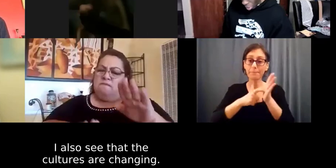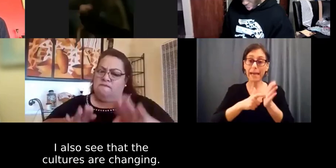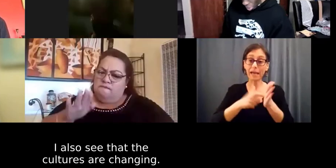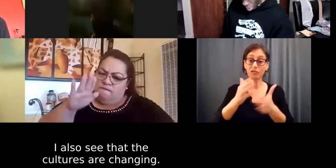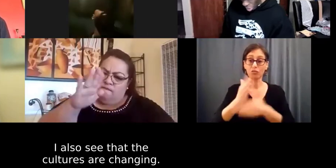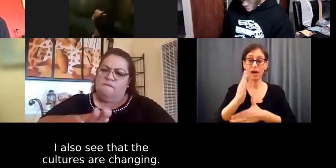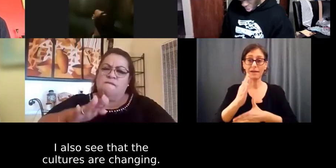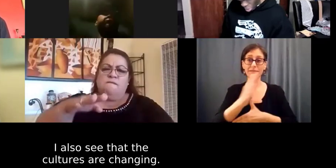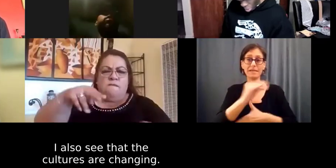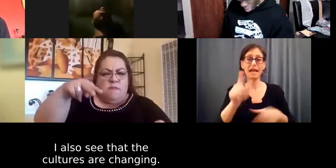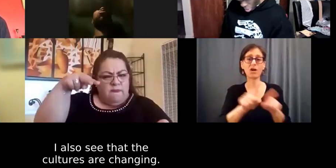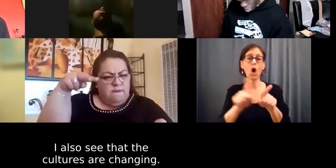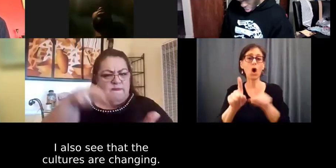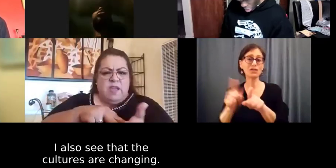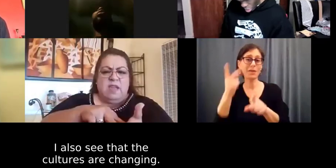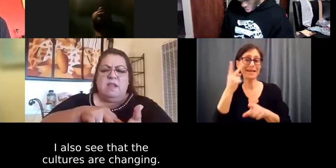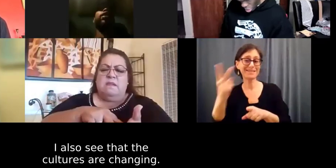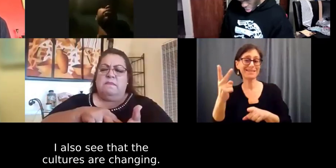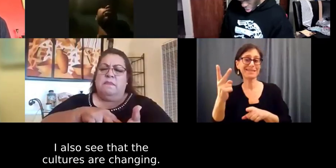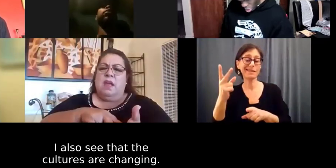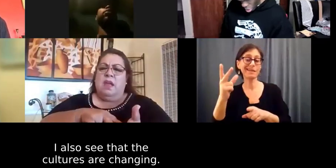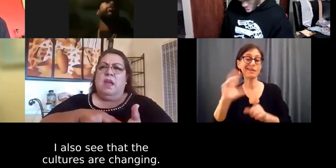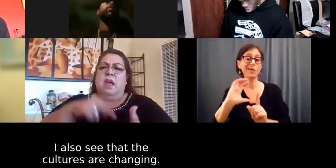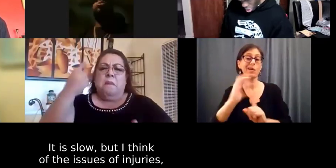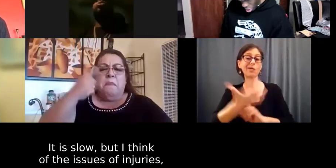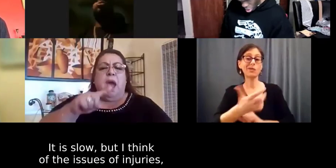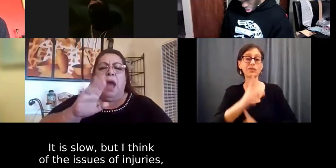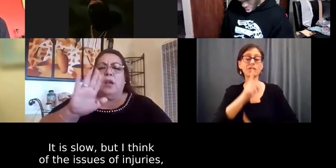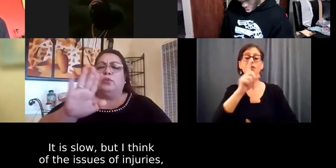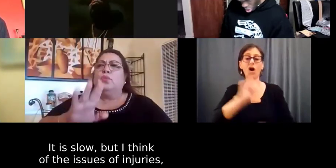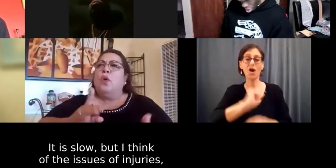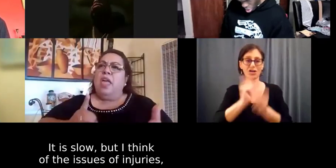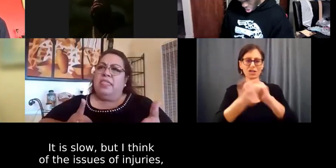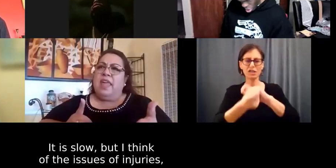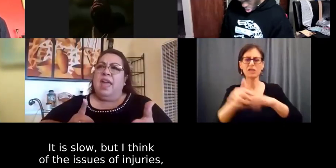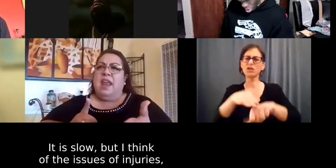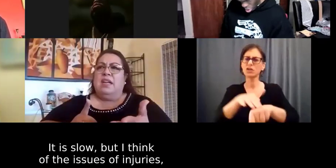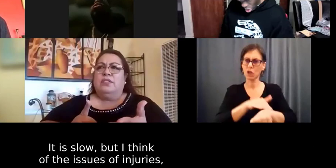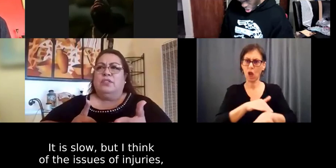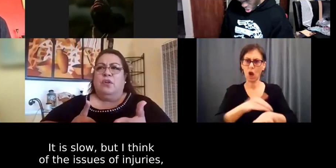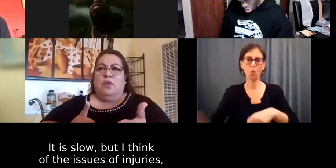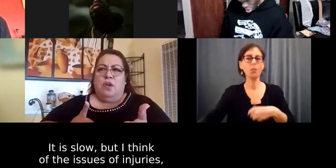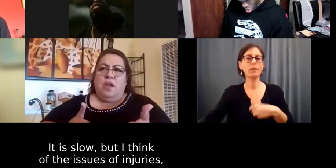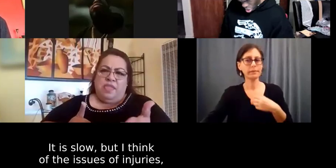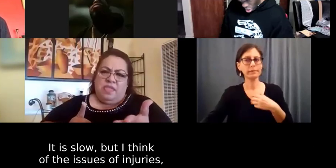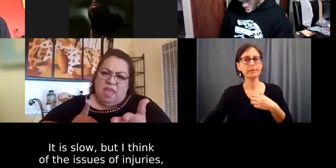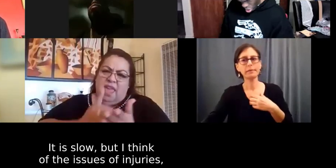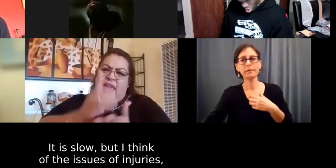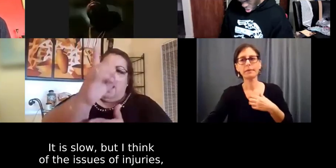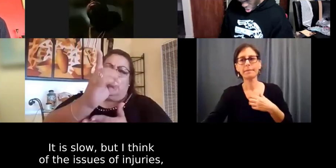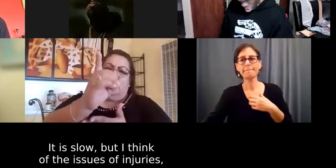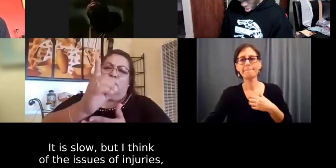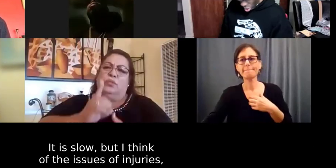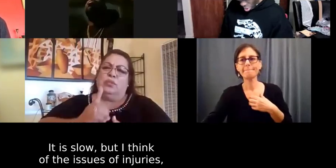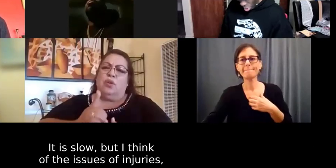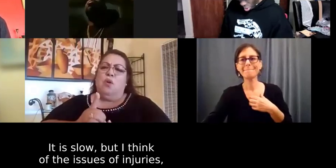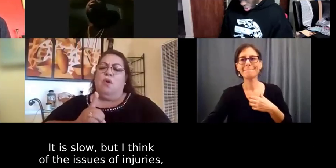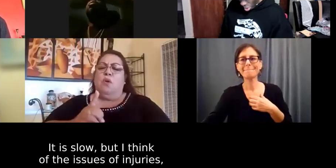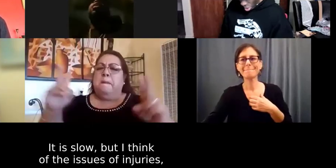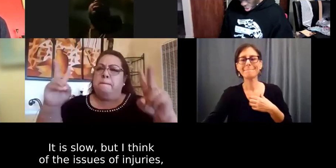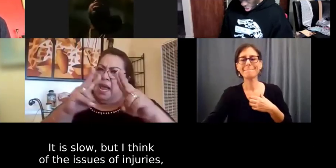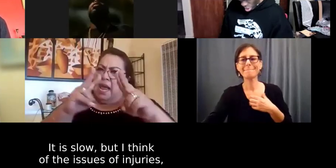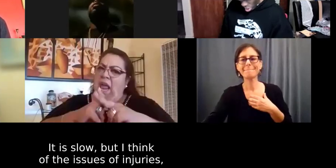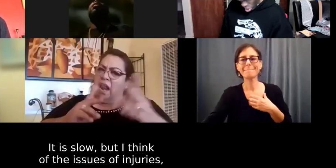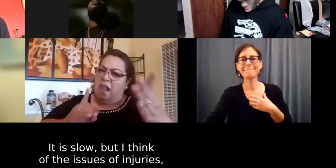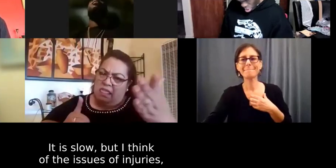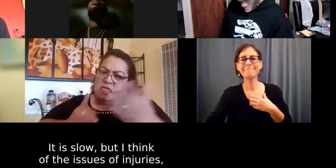that the cultures are changing it's slow but i think of you